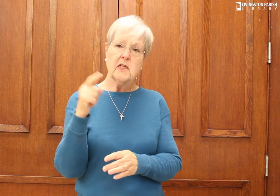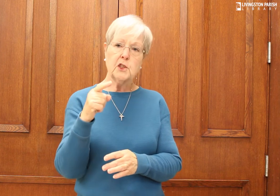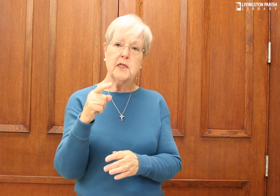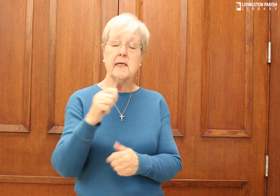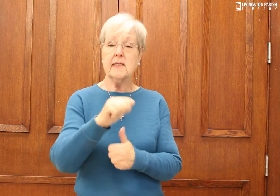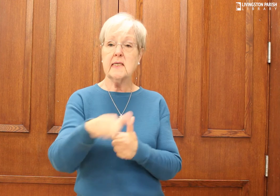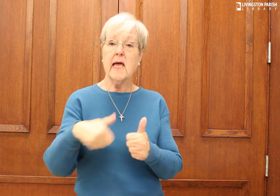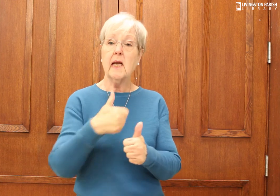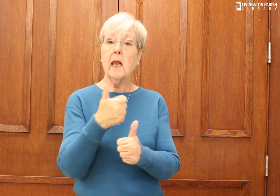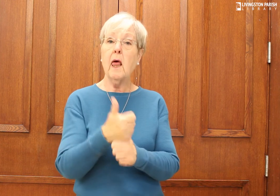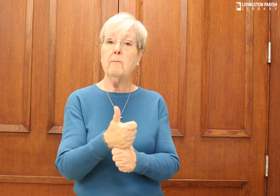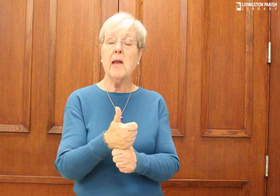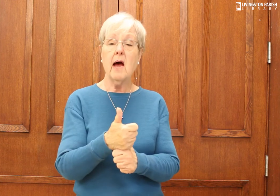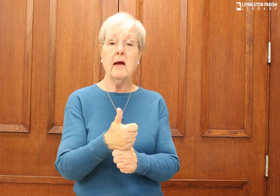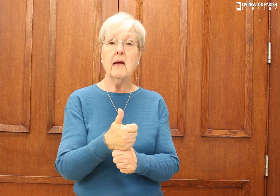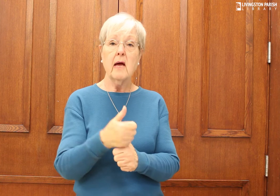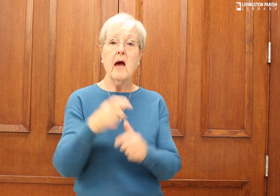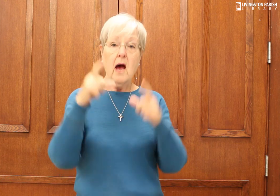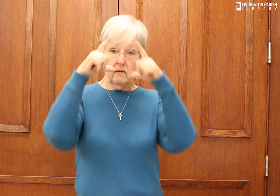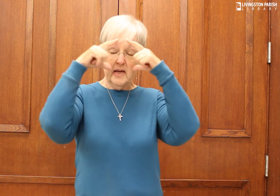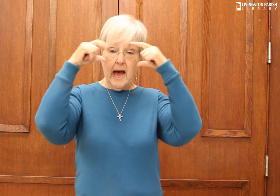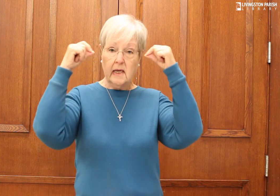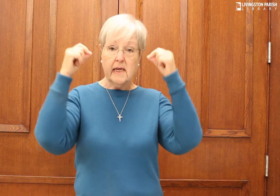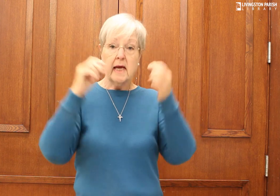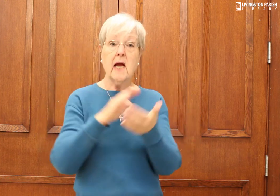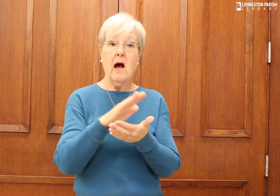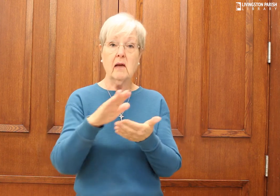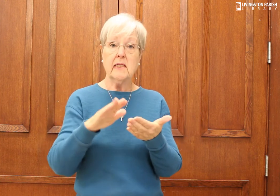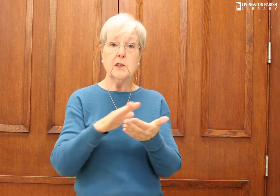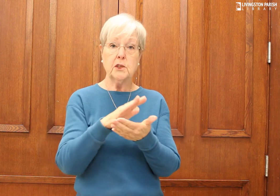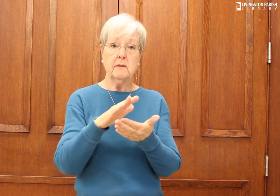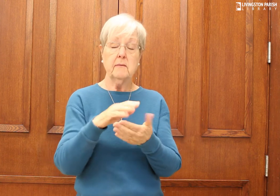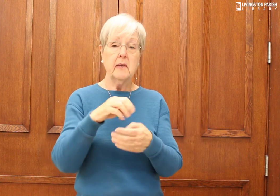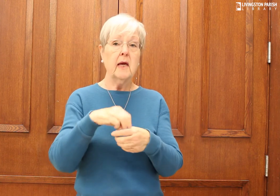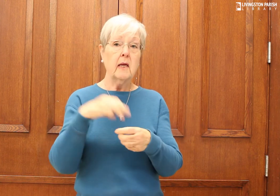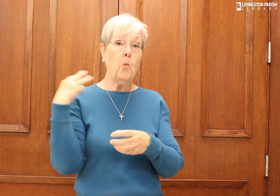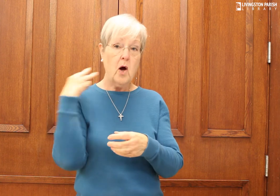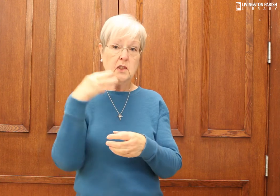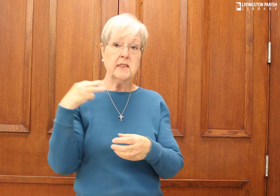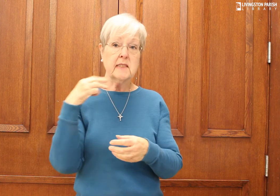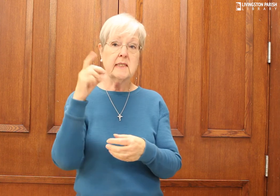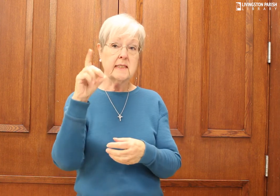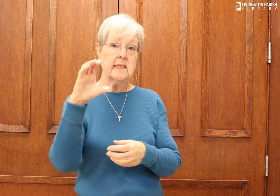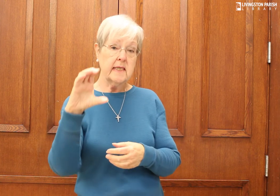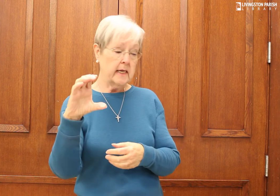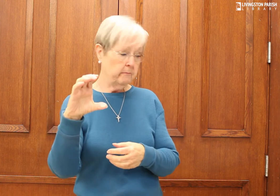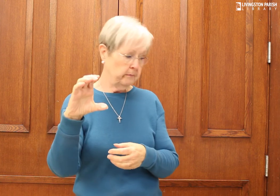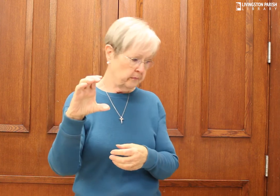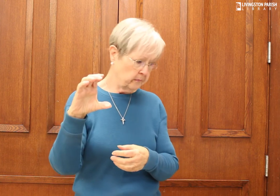She is an alumni of Gallaudet College in Washington, D.C.